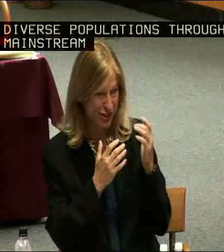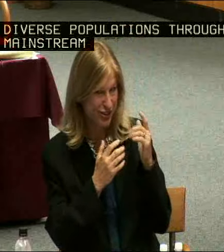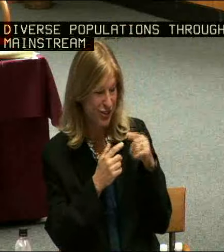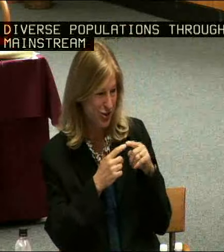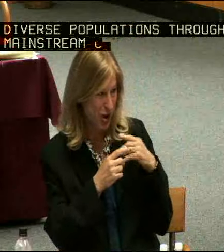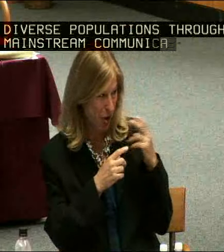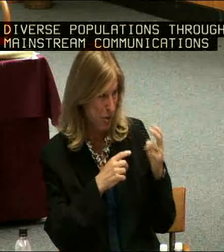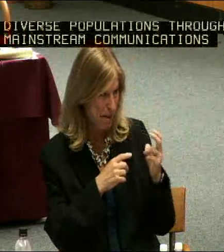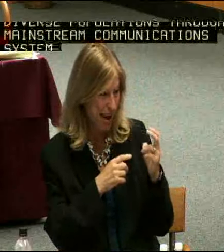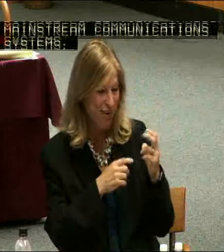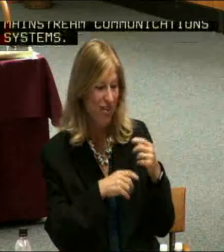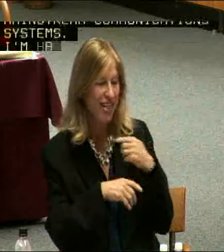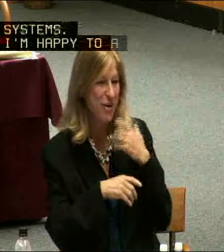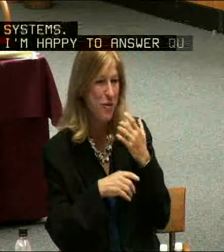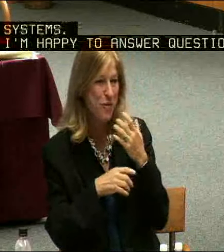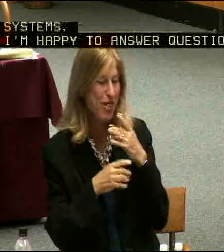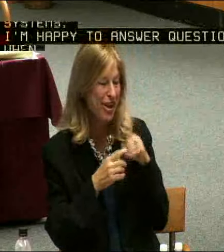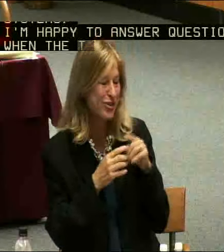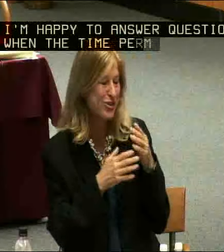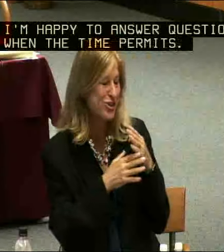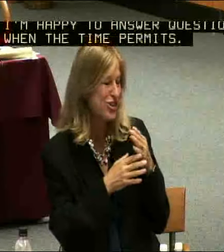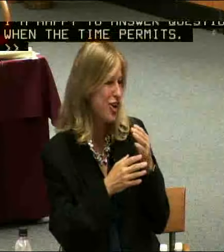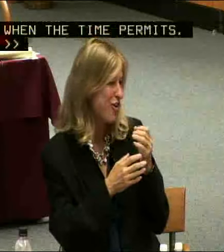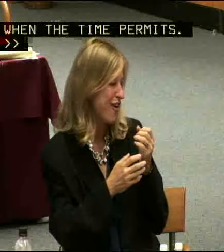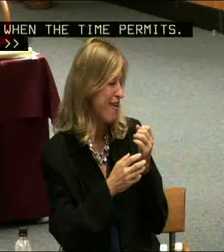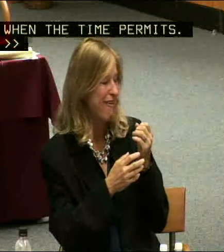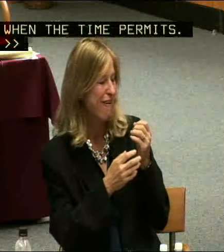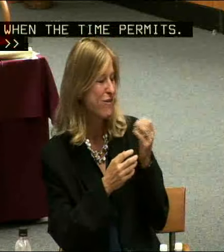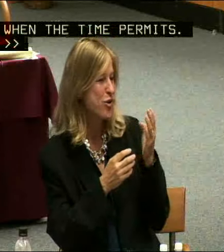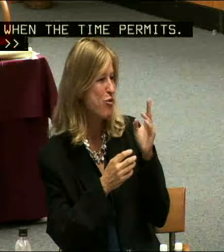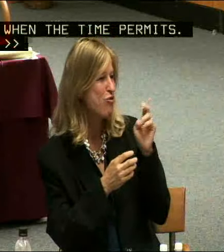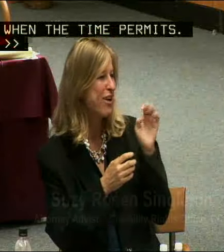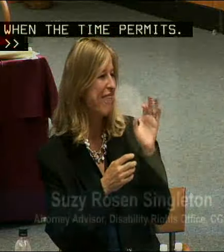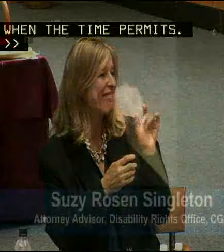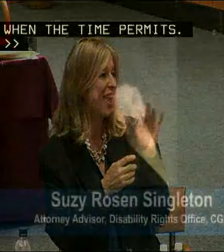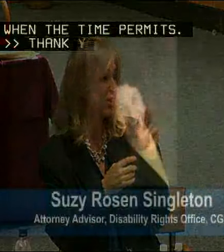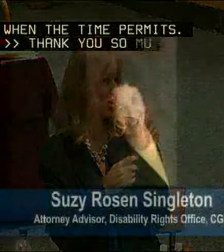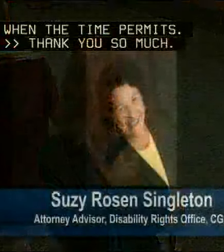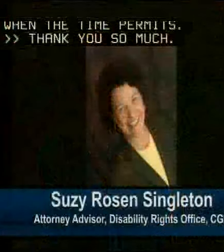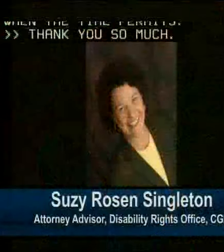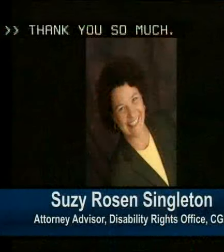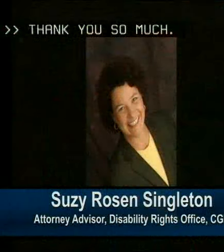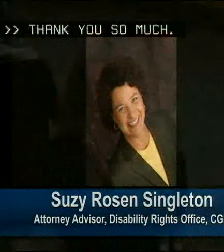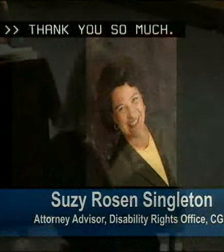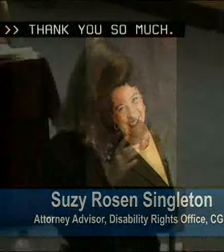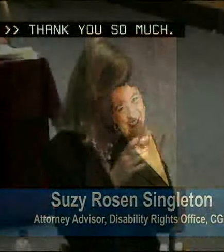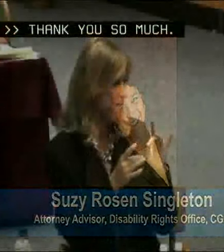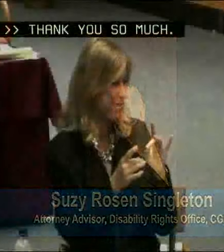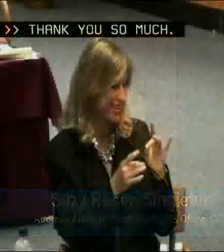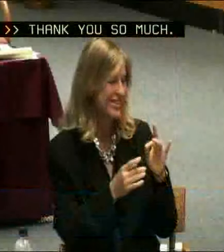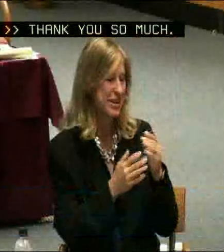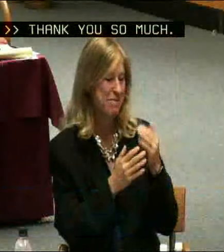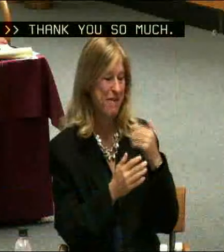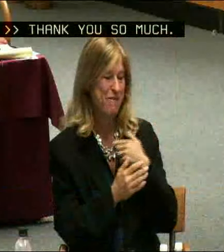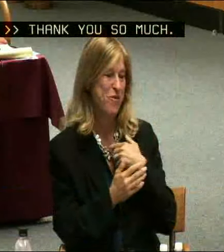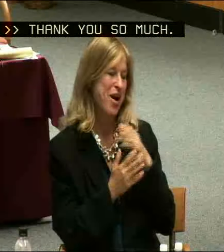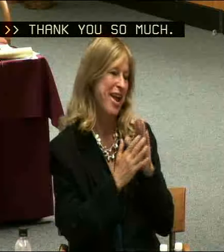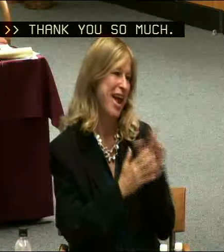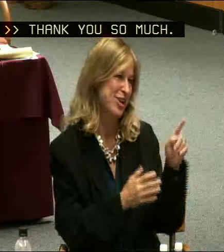Thank you so much. Now to the panel. I would like for you to